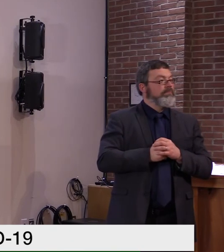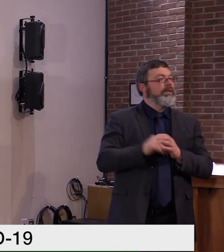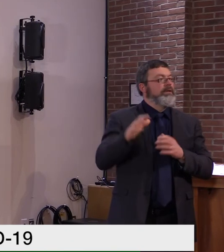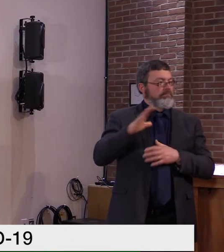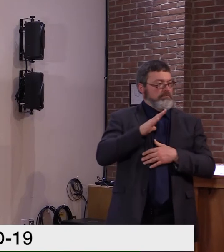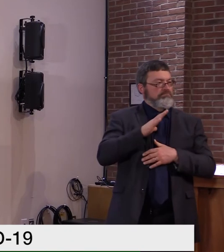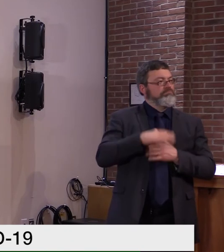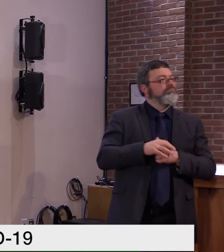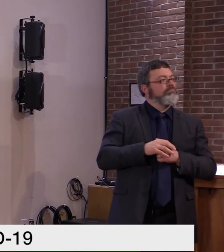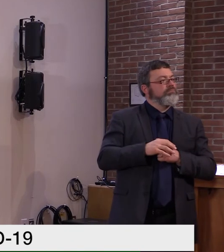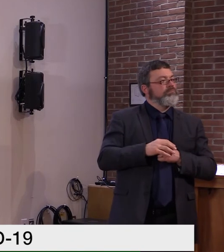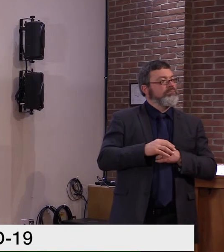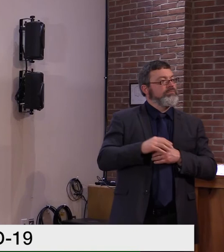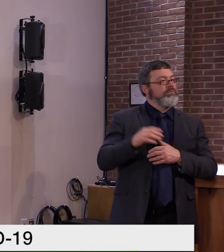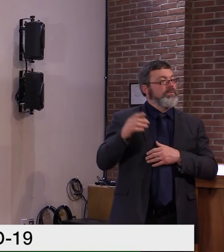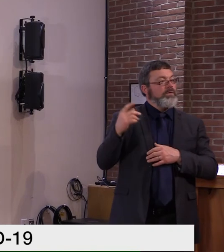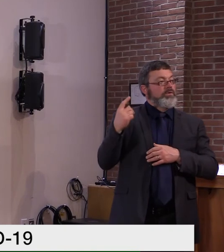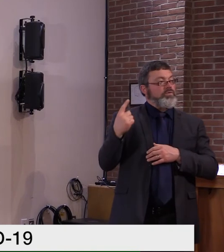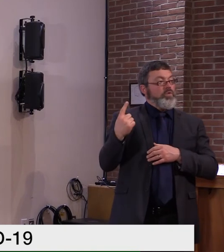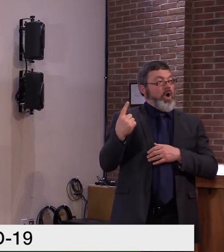keeping?